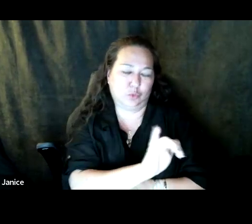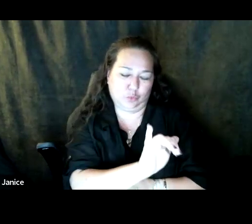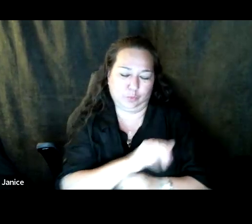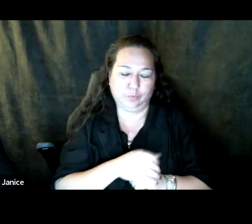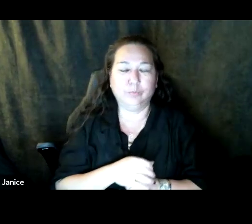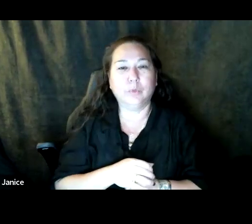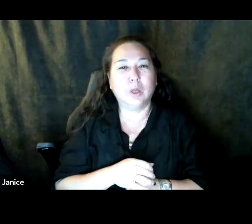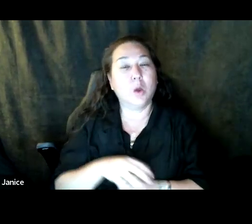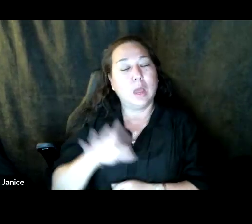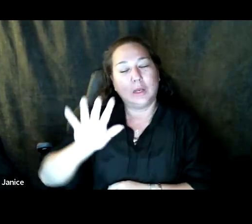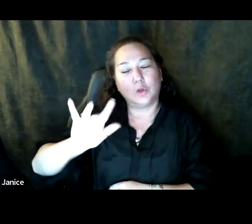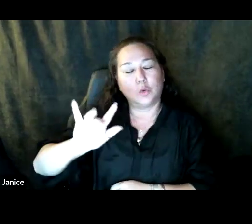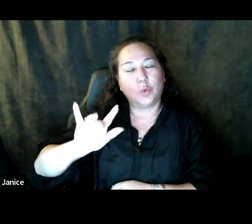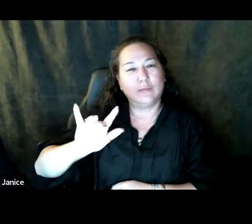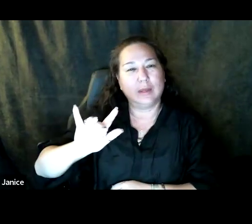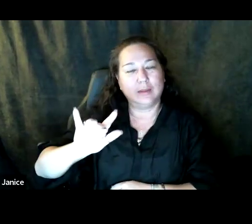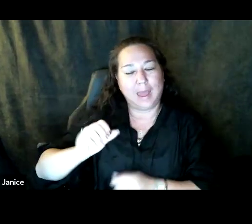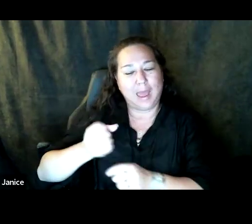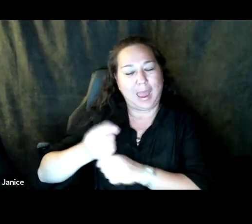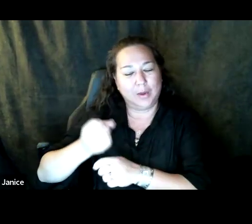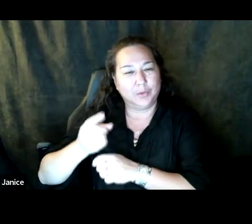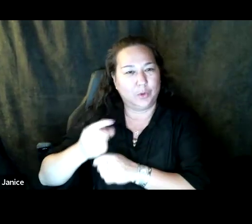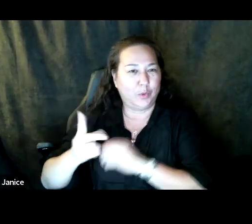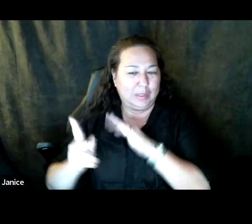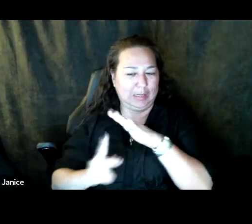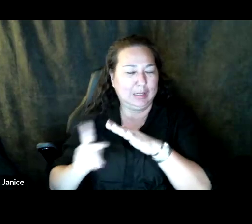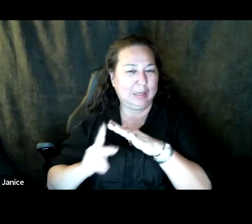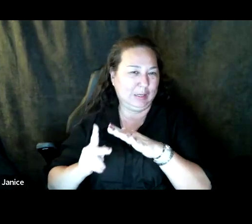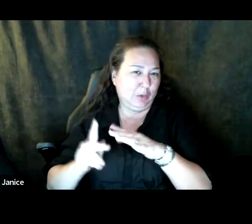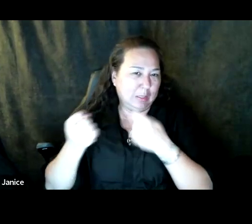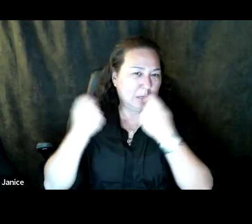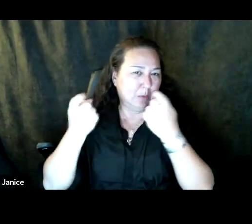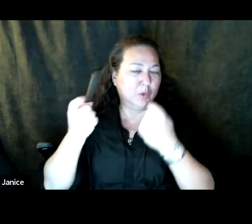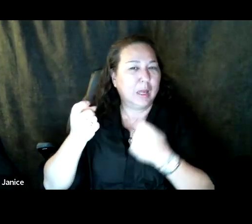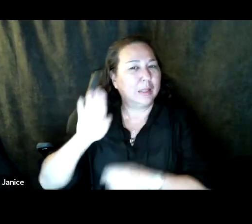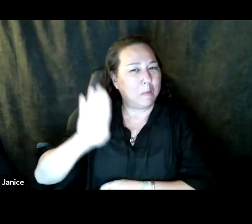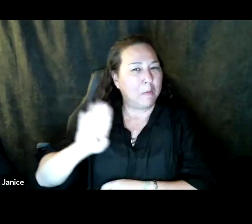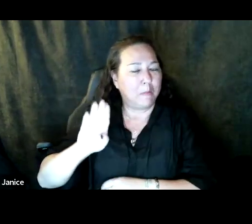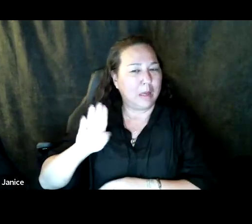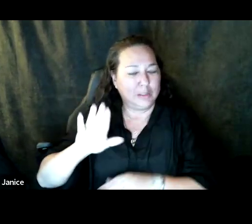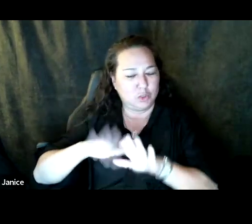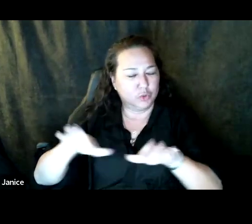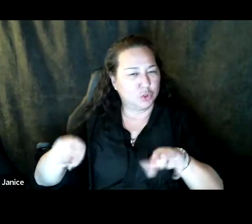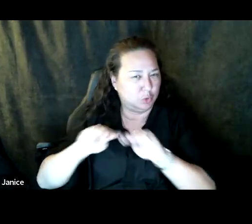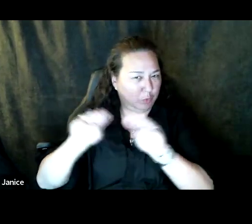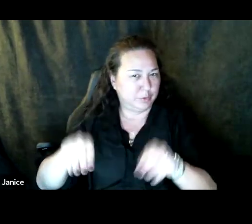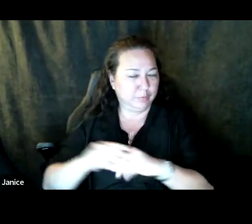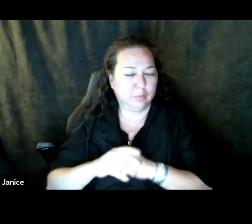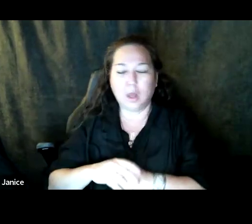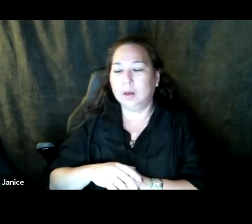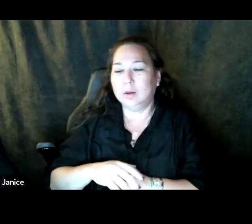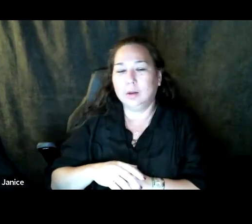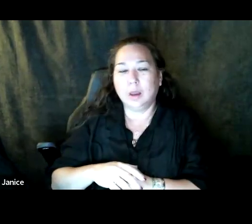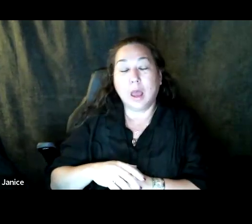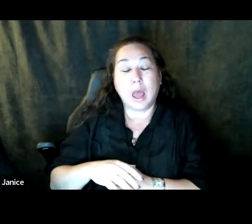annual citywide kindergarten celebration at the Boston Children's Museum. More than 380 of our youngest